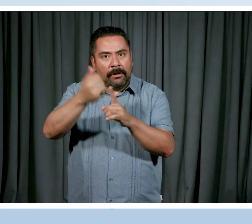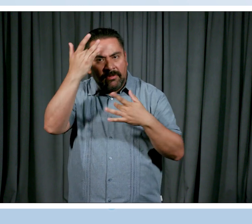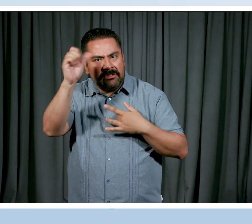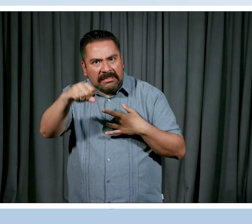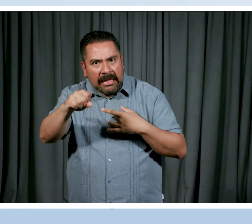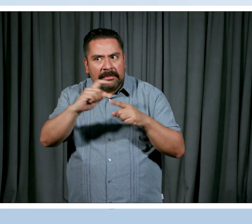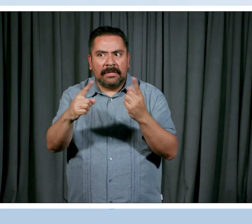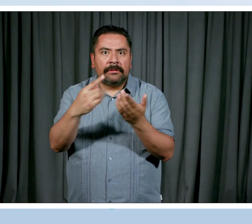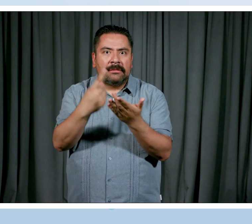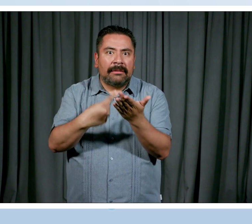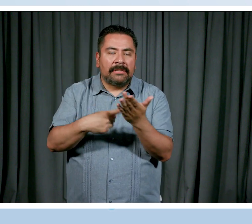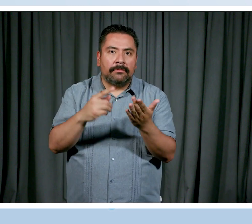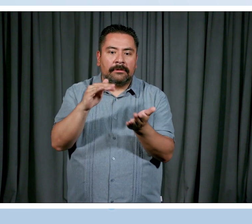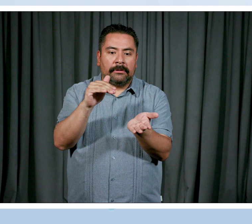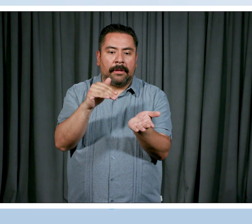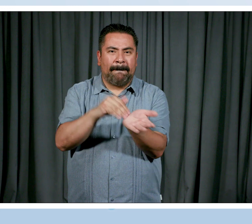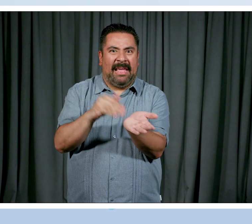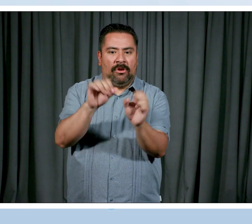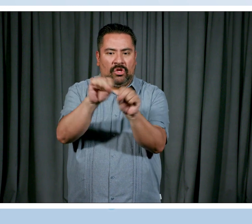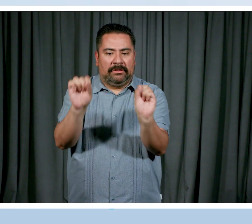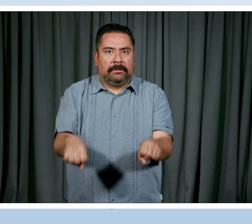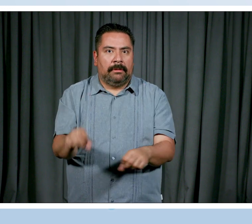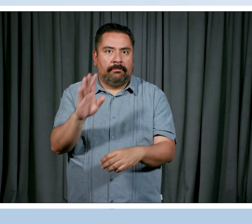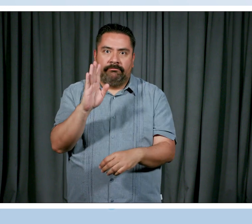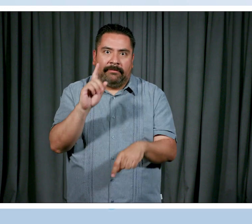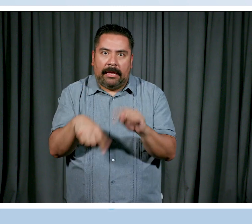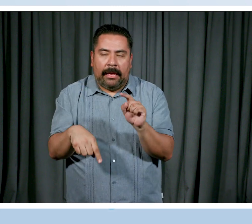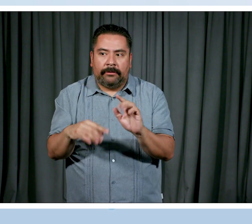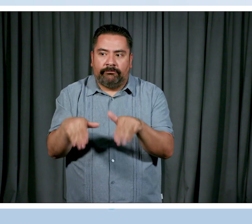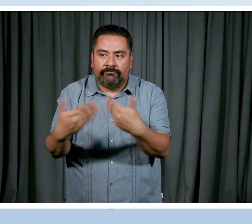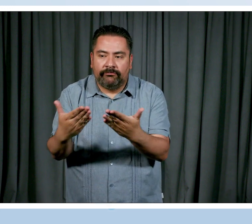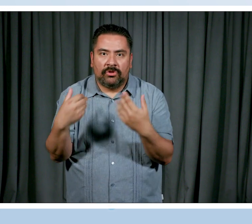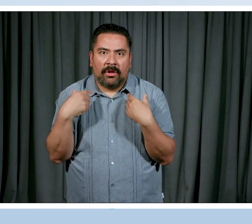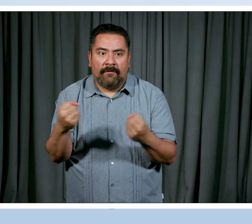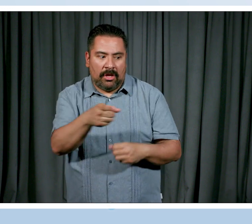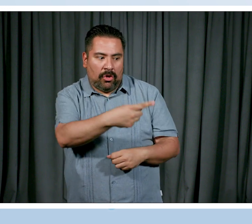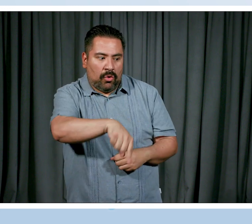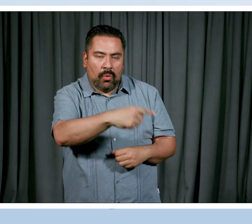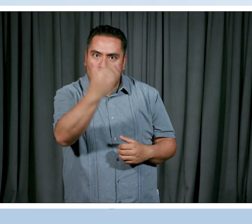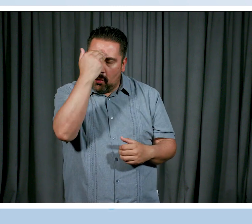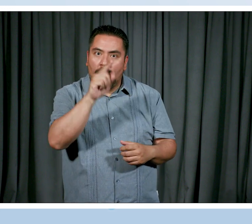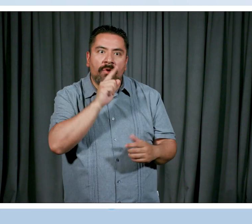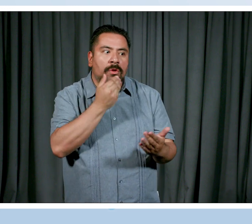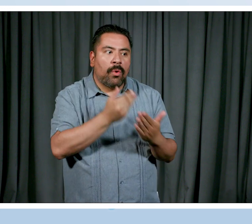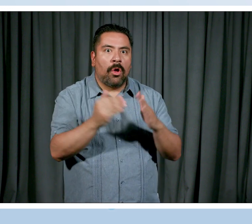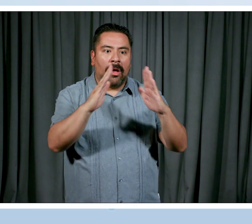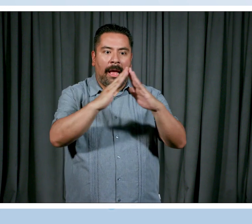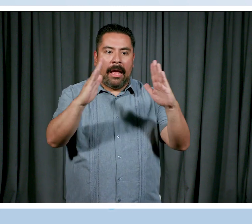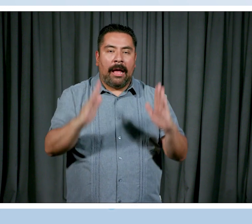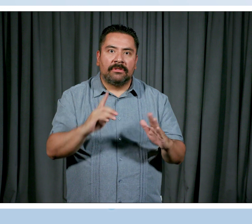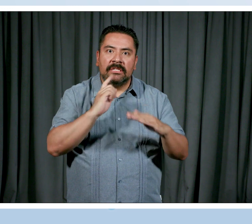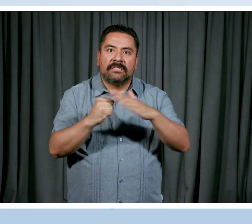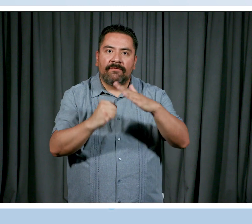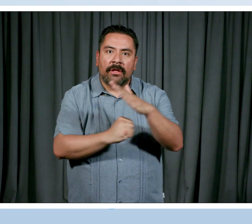medical system just cannot and will never be able to do for people that actually leads to recovery. As you guys know so well, housing is a